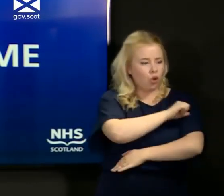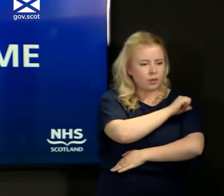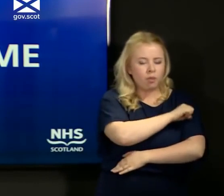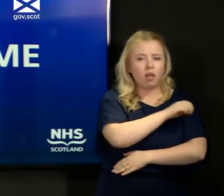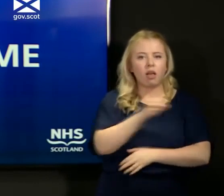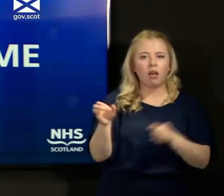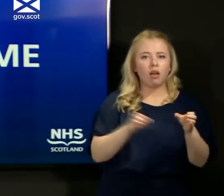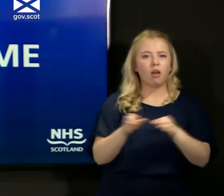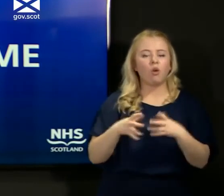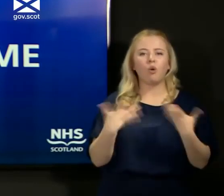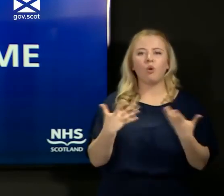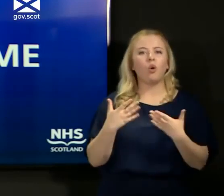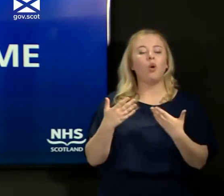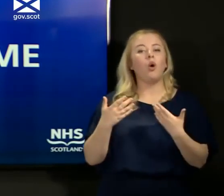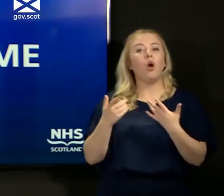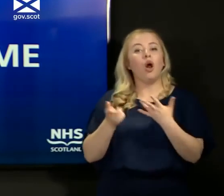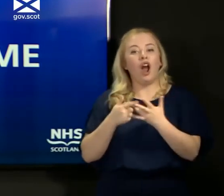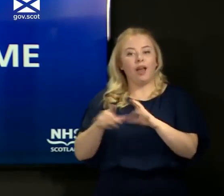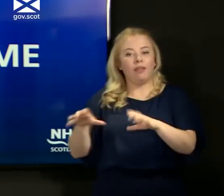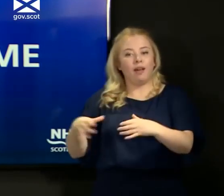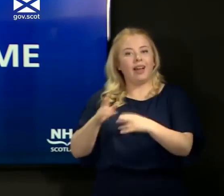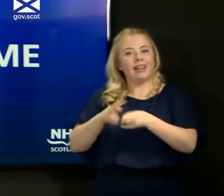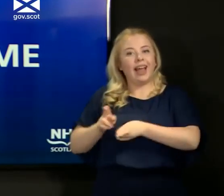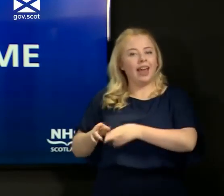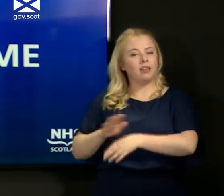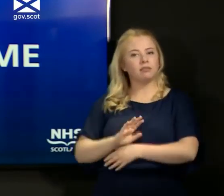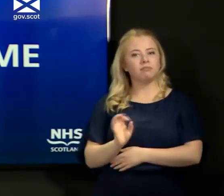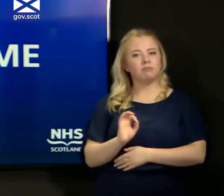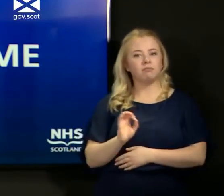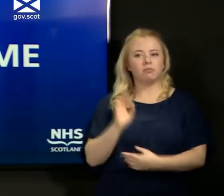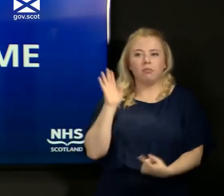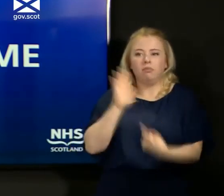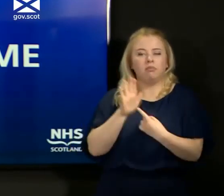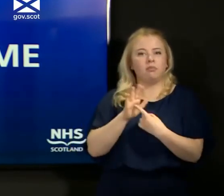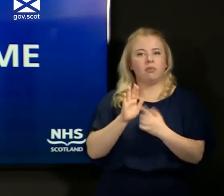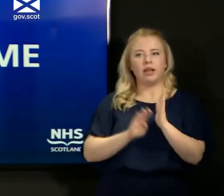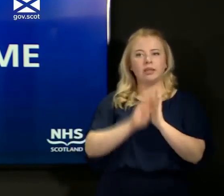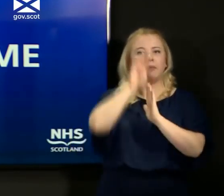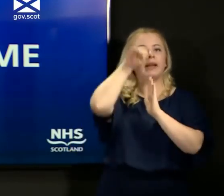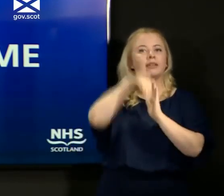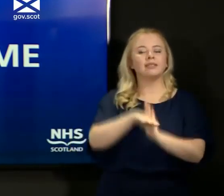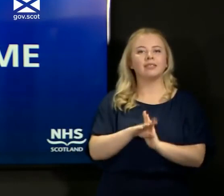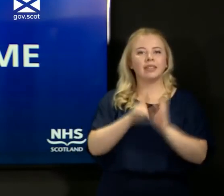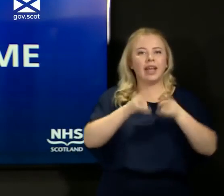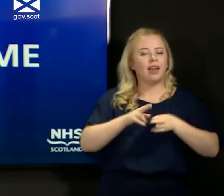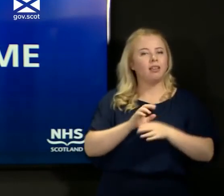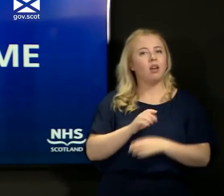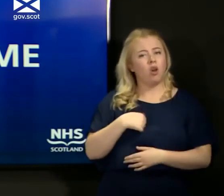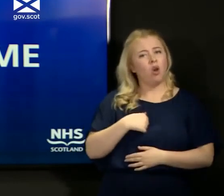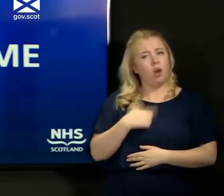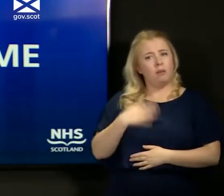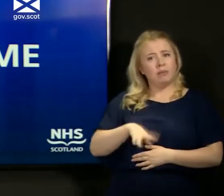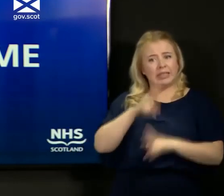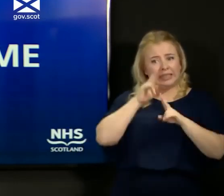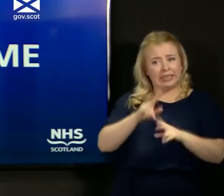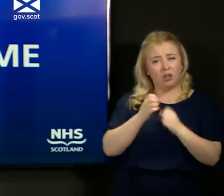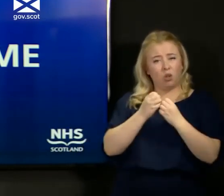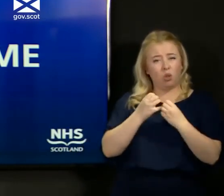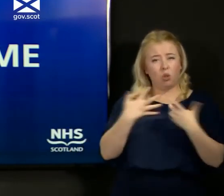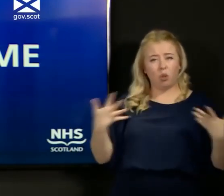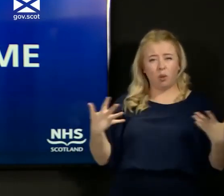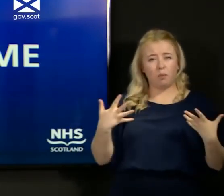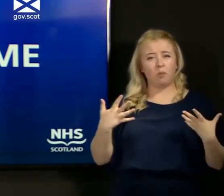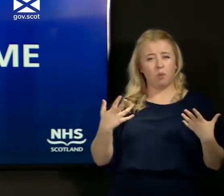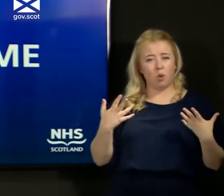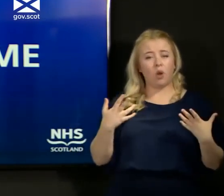or through excess deaths or anything, that this was any significant spread at that point in time. And in fact, we would have seen very many more cases presenting in that